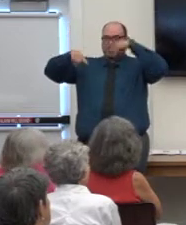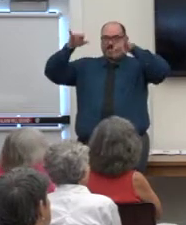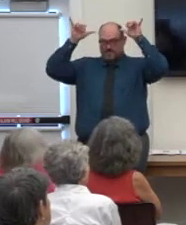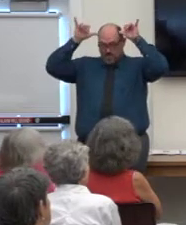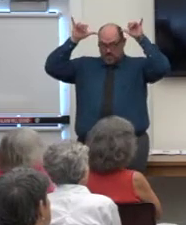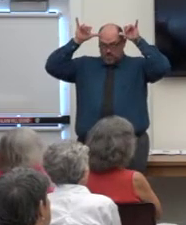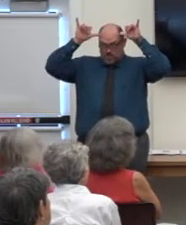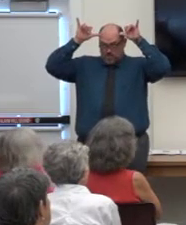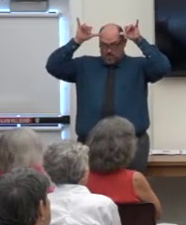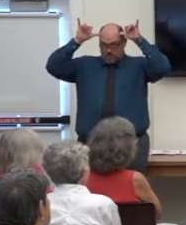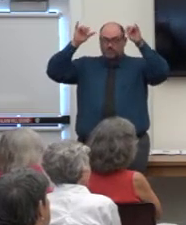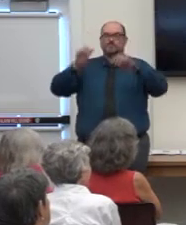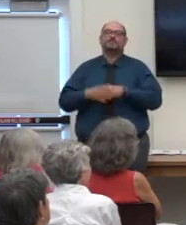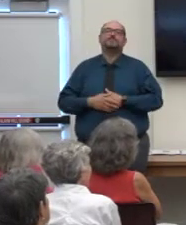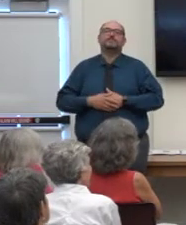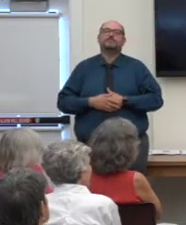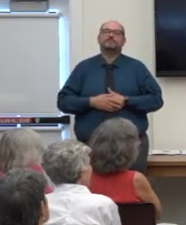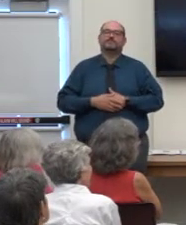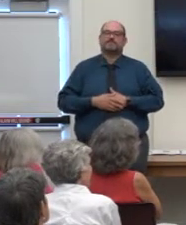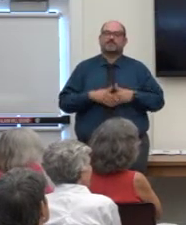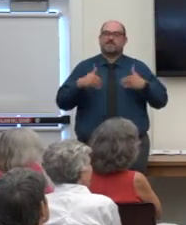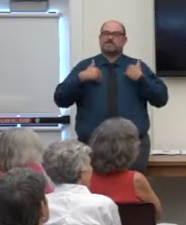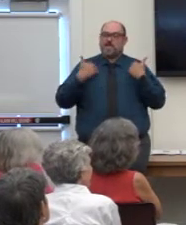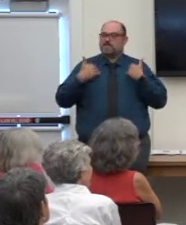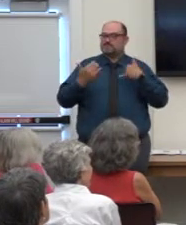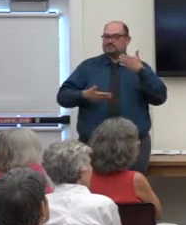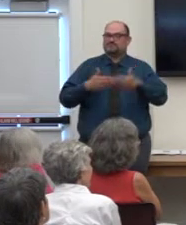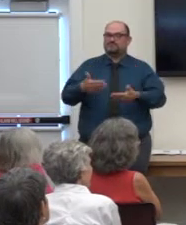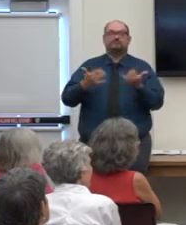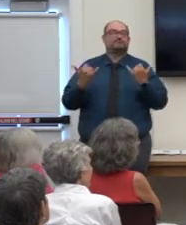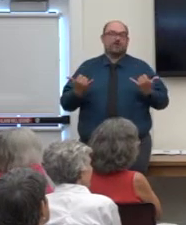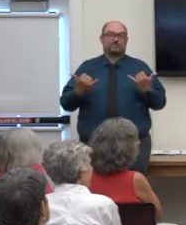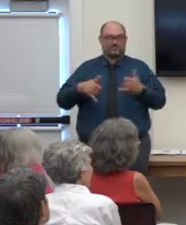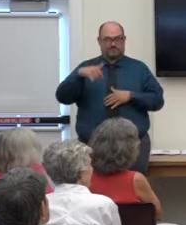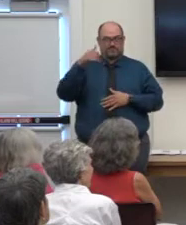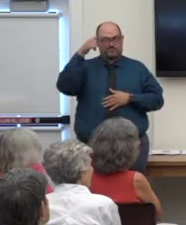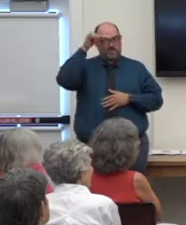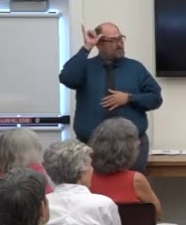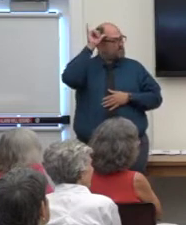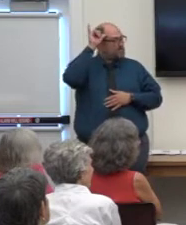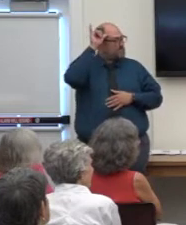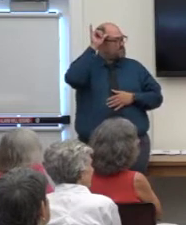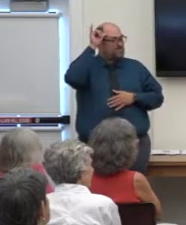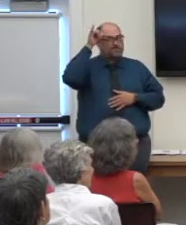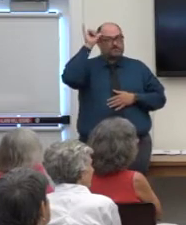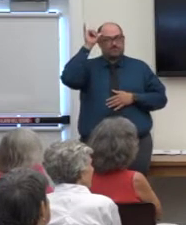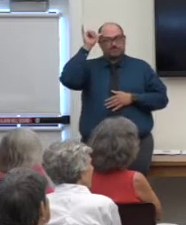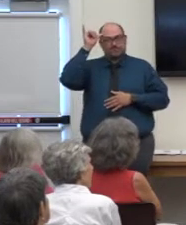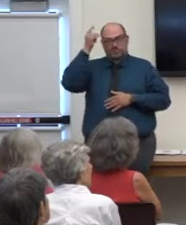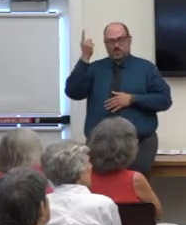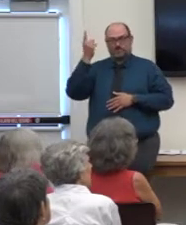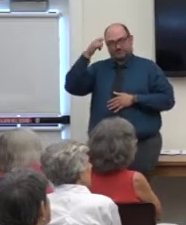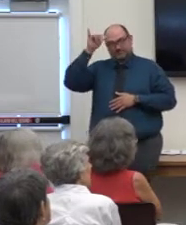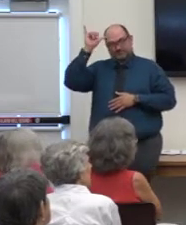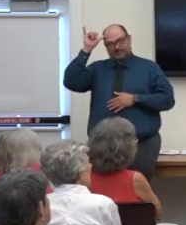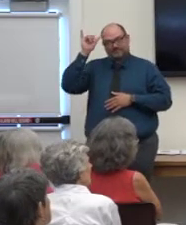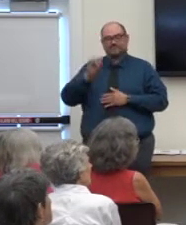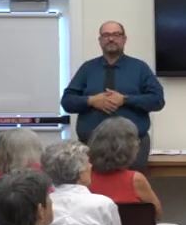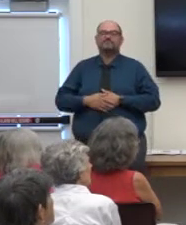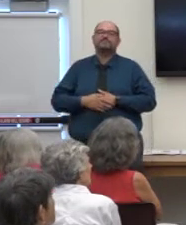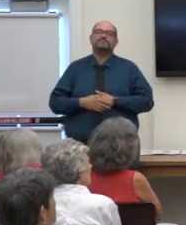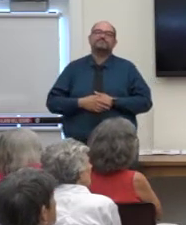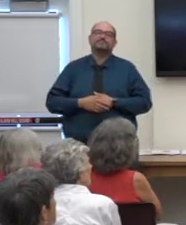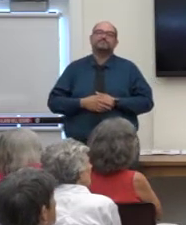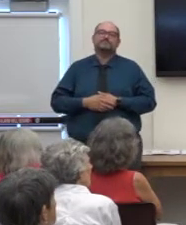with two hands. But younger people signed the sign cow with one hand. And the same thing went